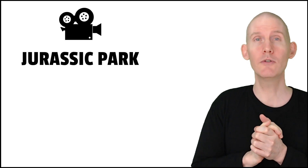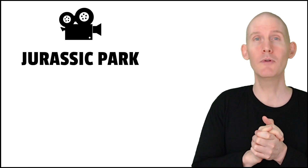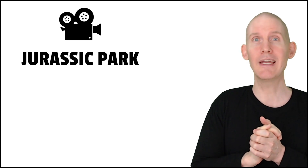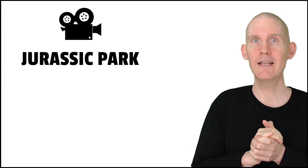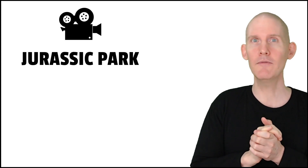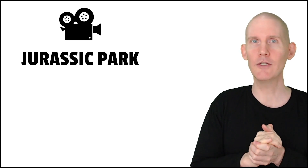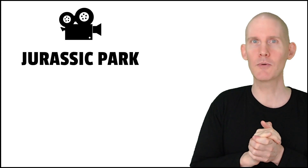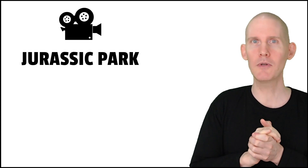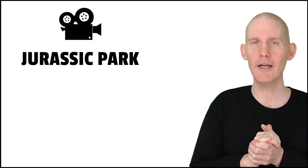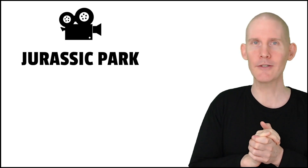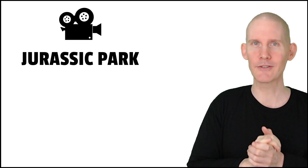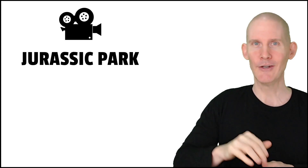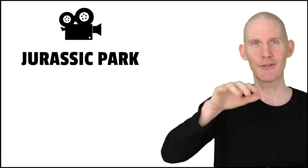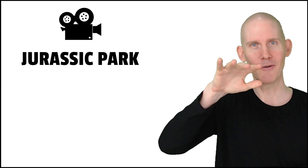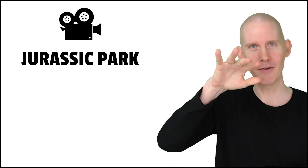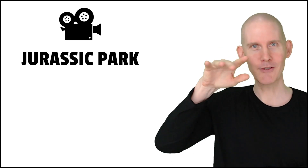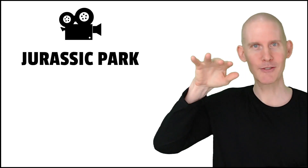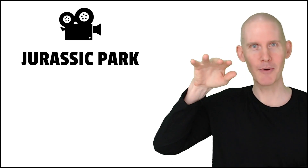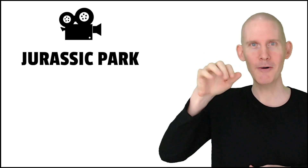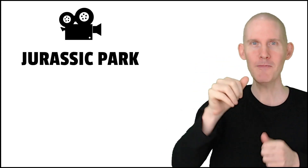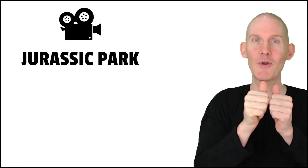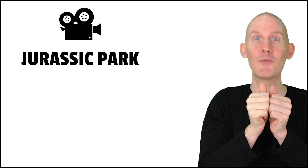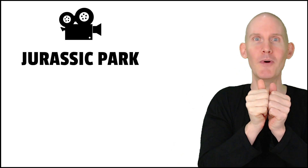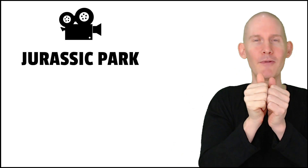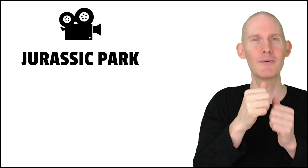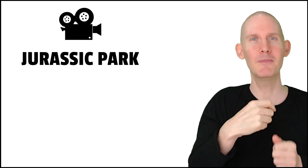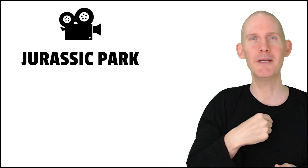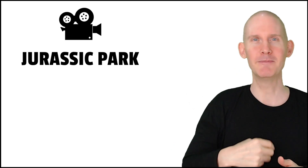the individual letters. So fingerspell with me.